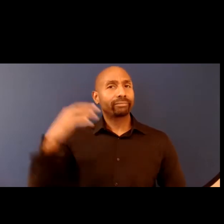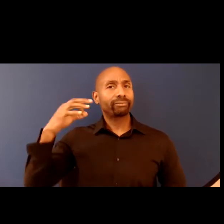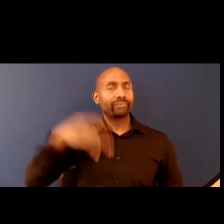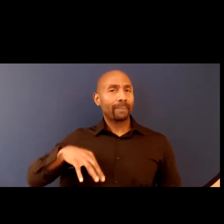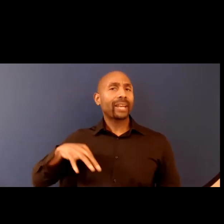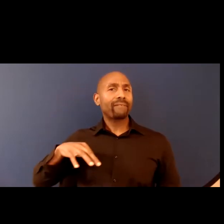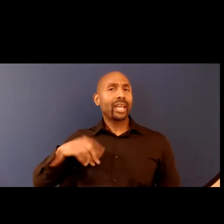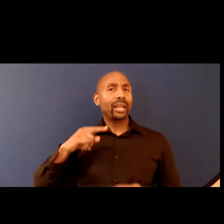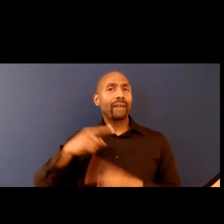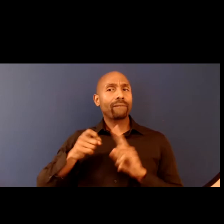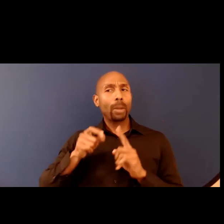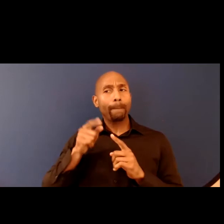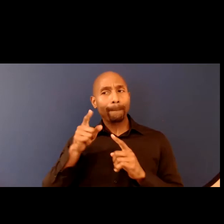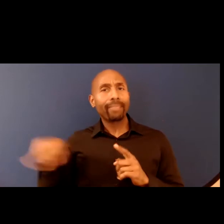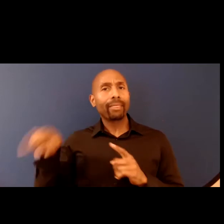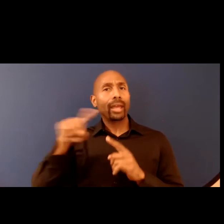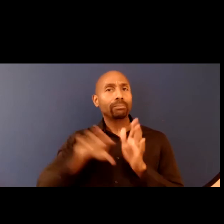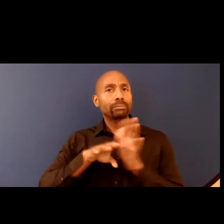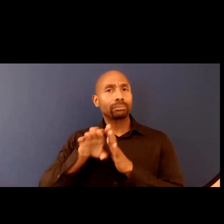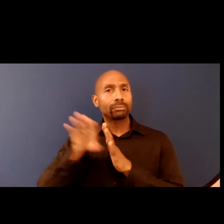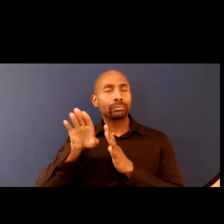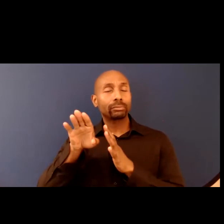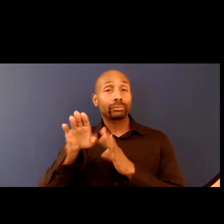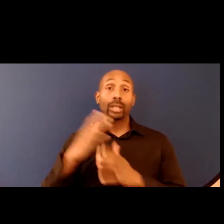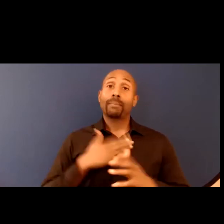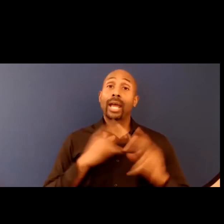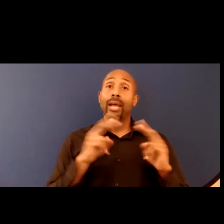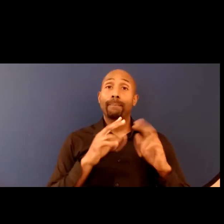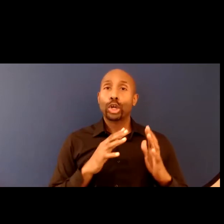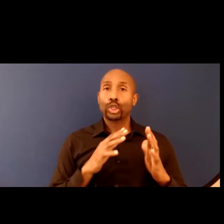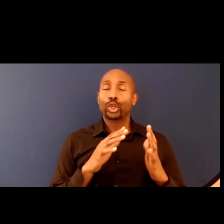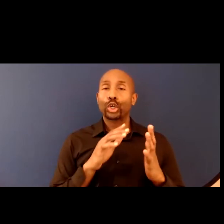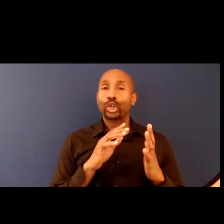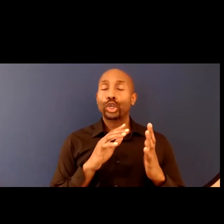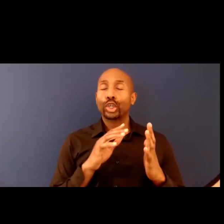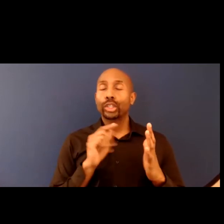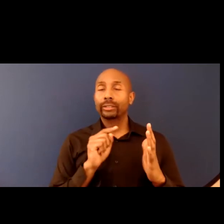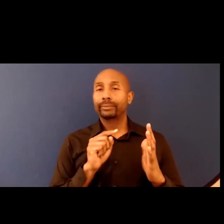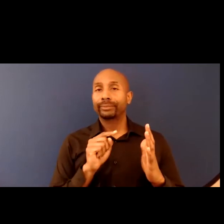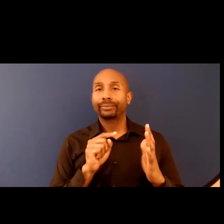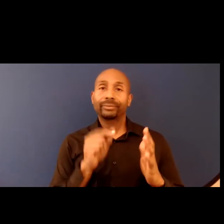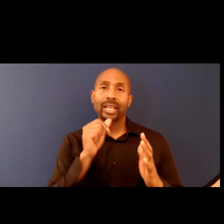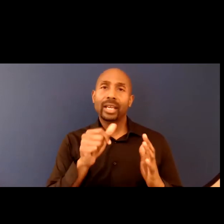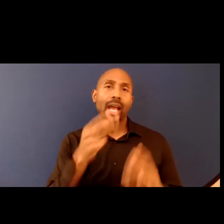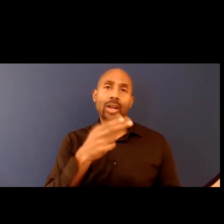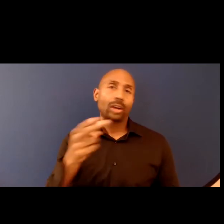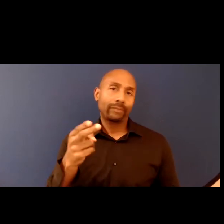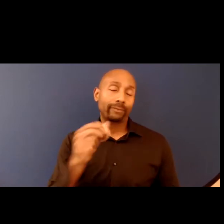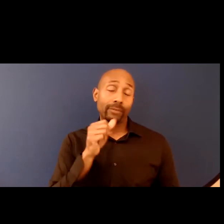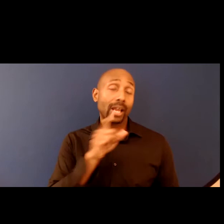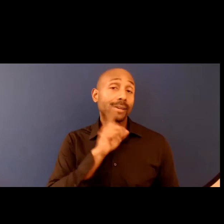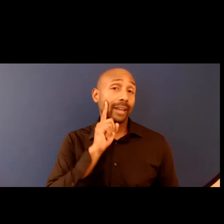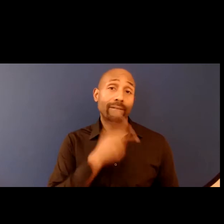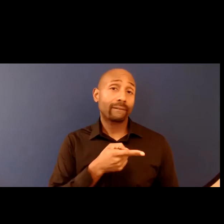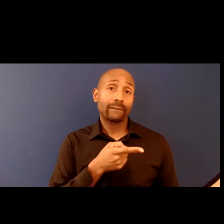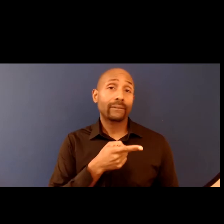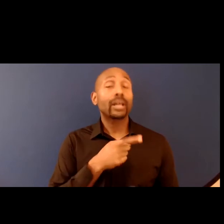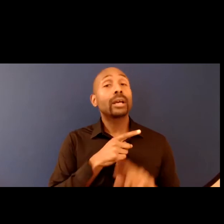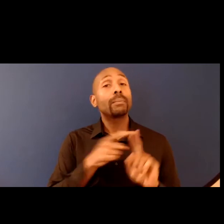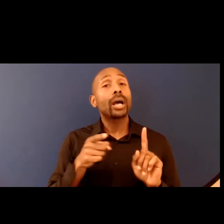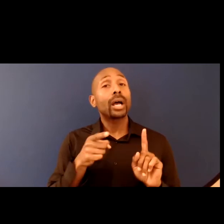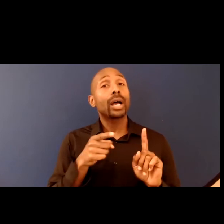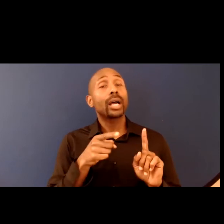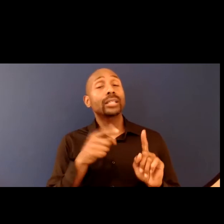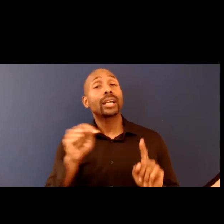them. My partner is not hard of hearing or deaf, but